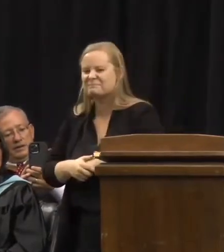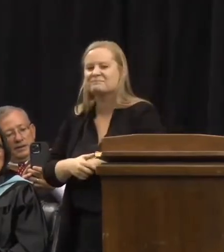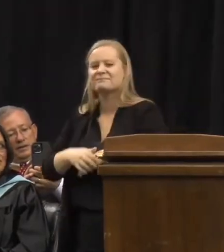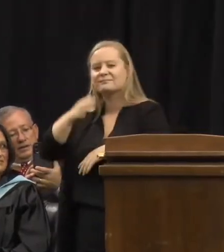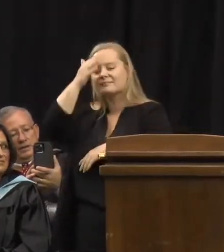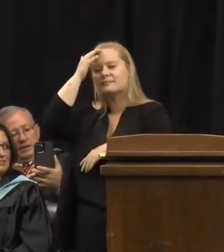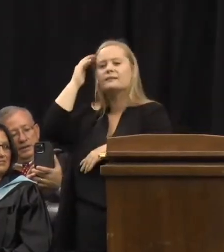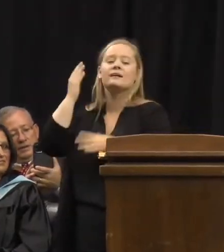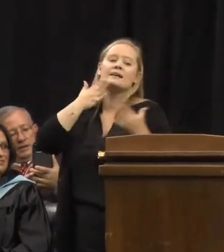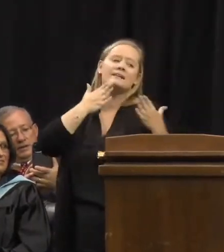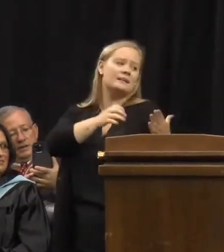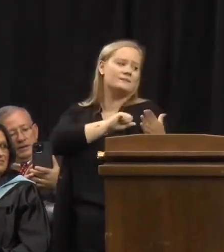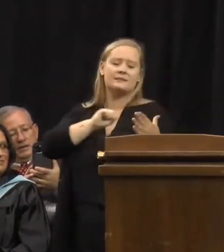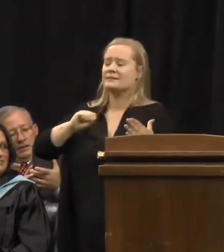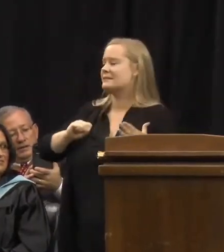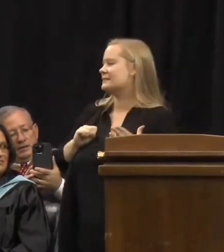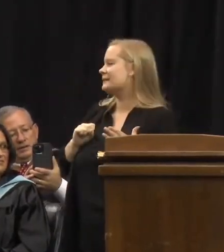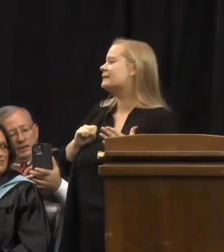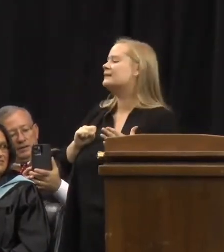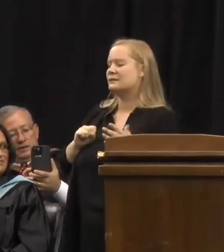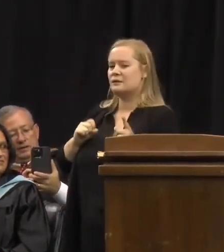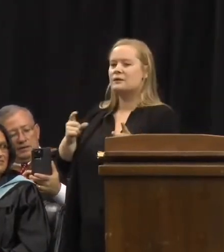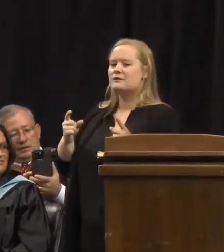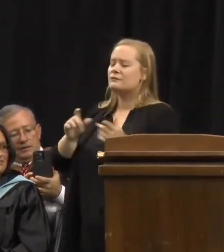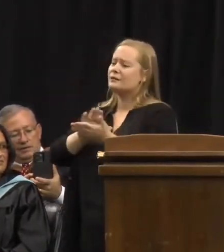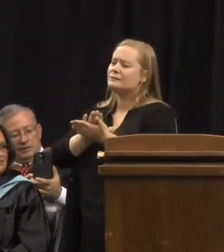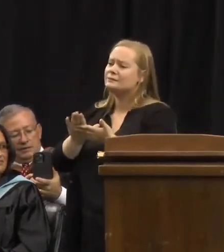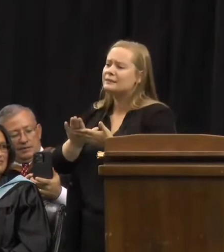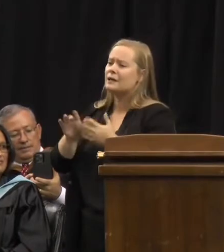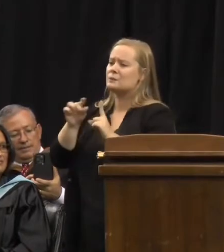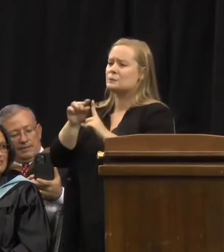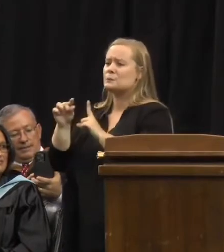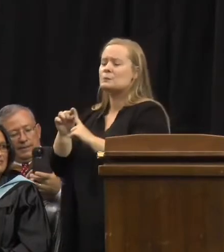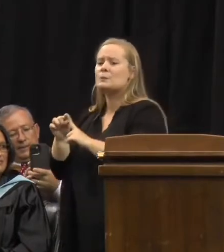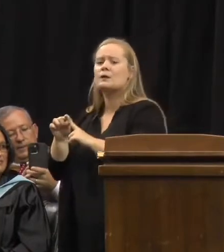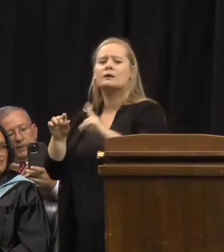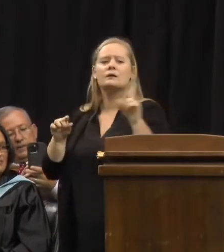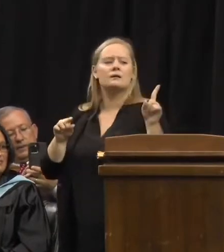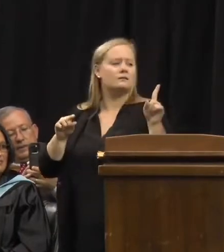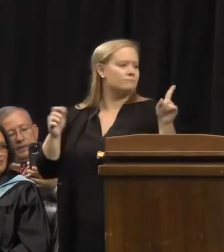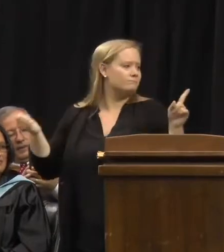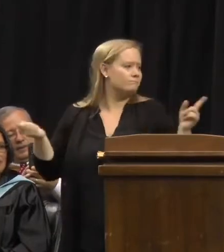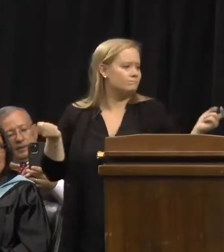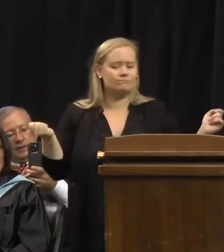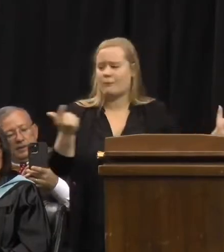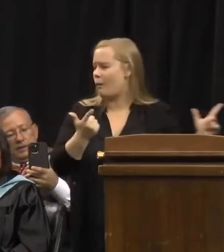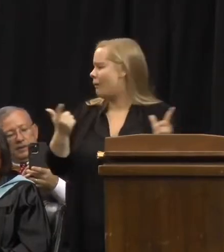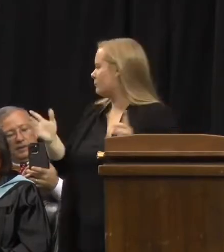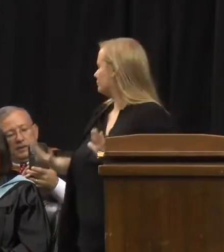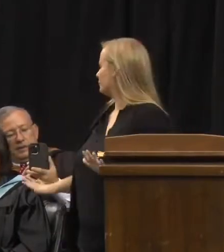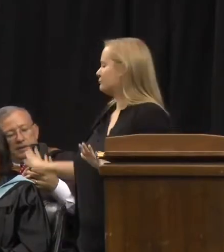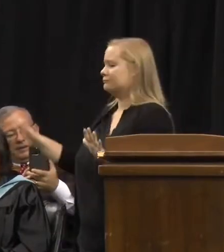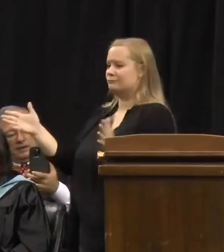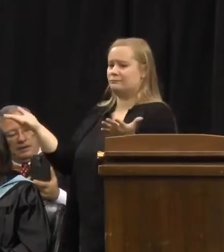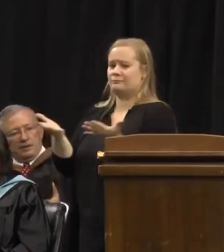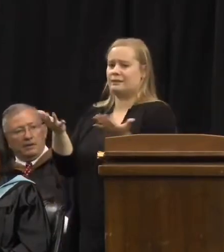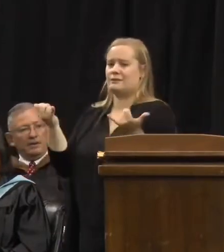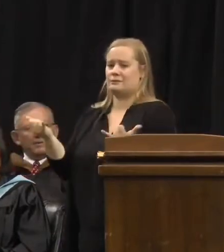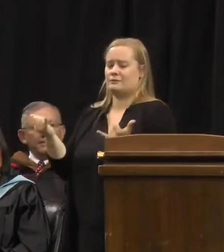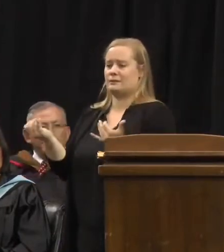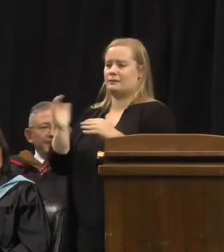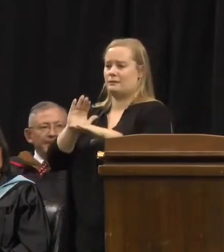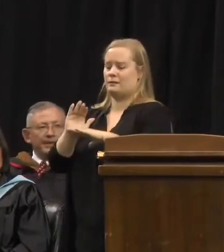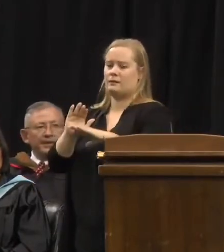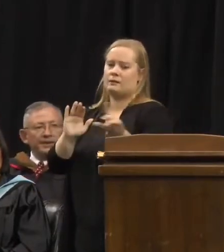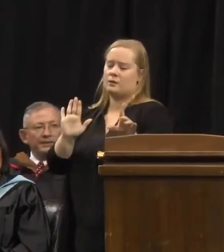Thank you, Senator Hamlin, for such kind words, Dr. Torres, members of the administration, faculty, and staff. Words